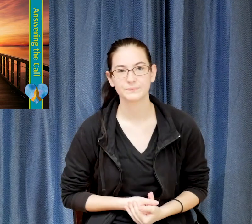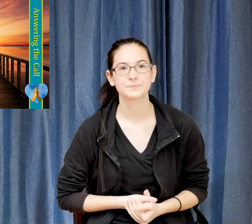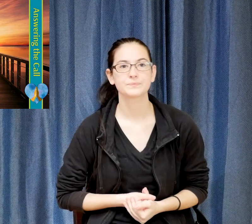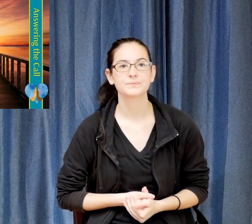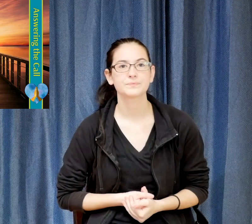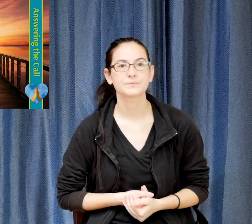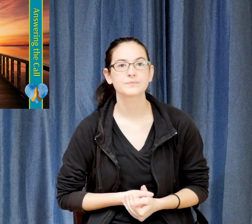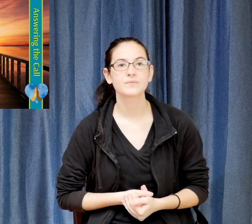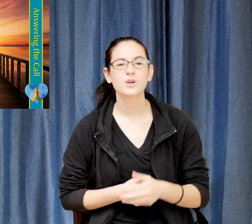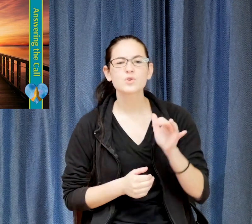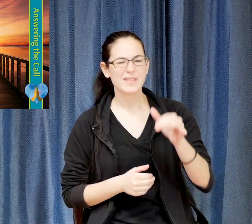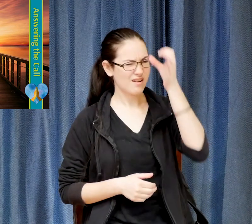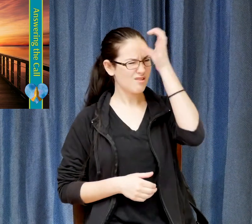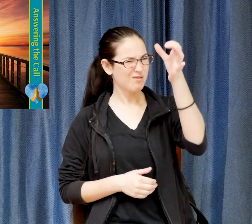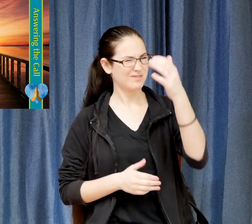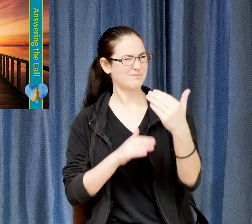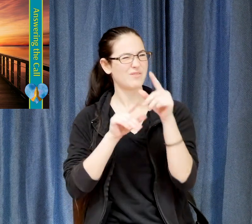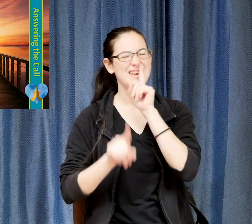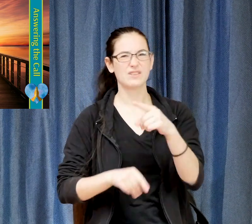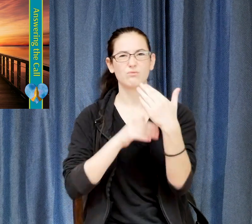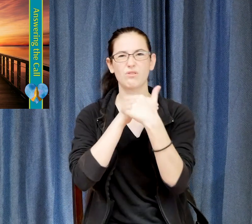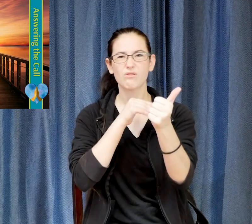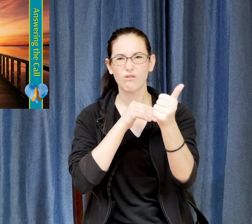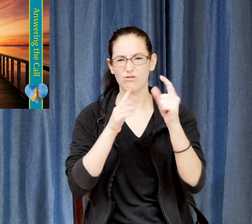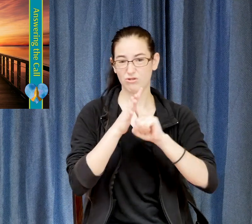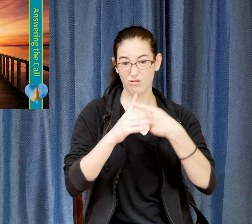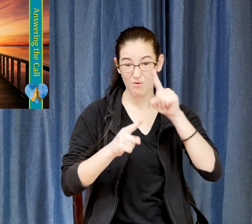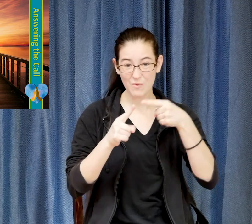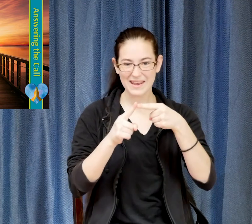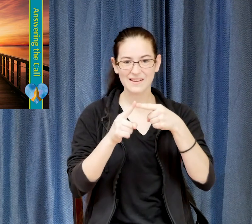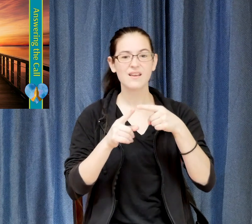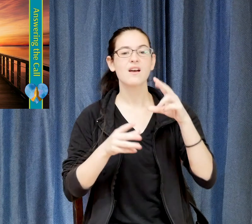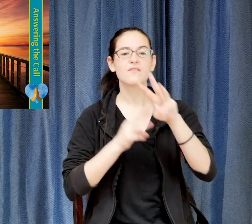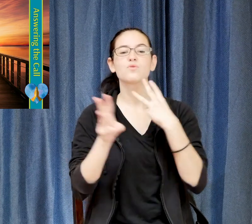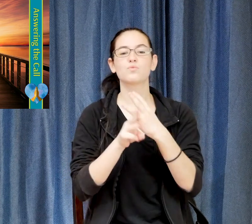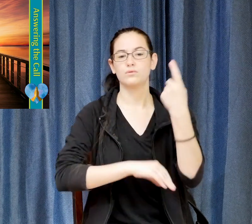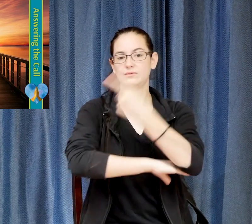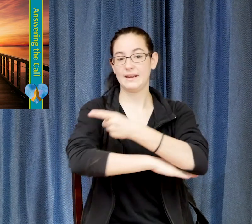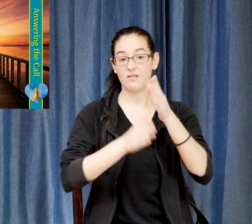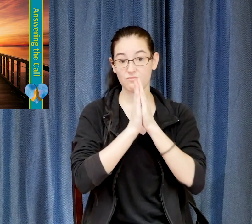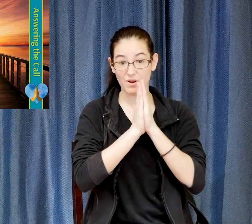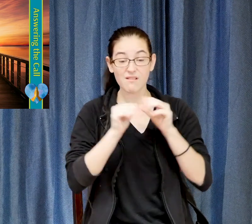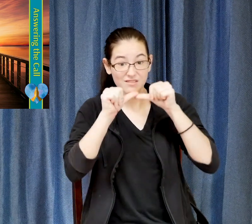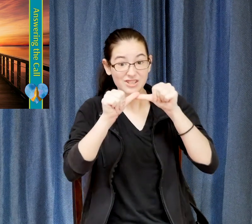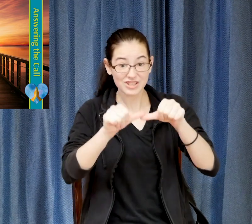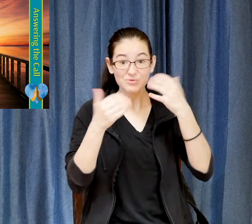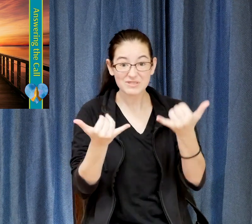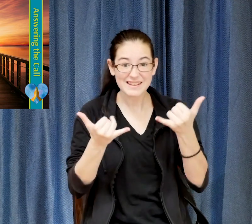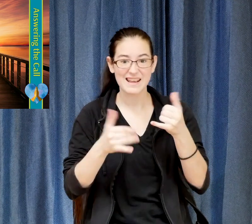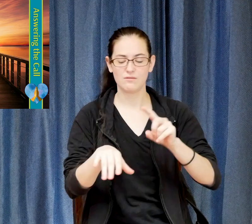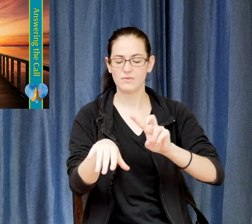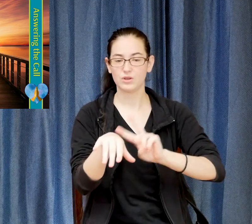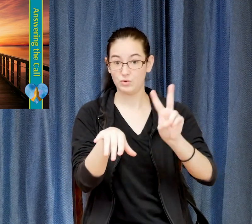of answering the call really kicked off with our World Day of Prayer. And it continues later today at 2 p.m.